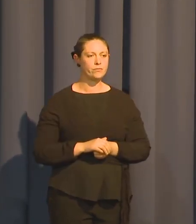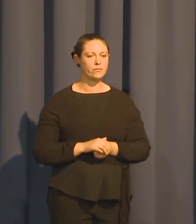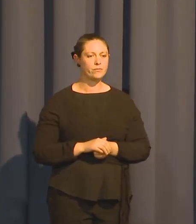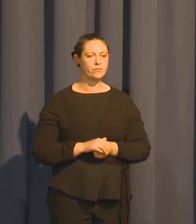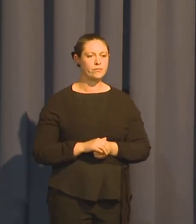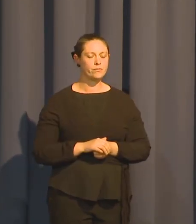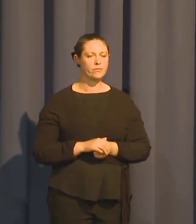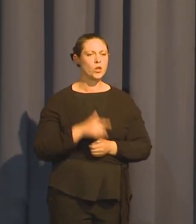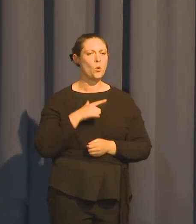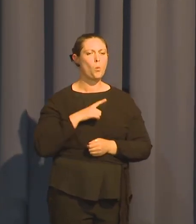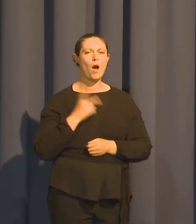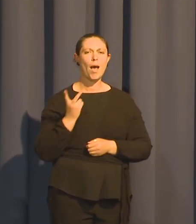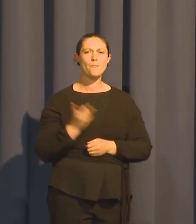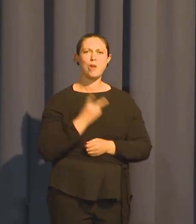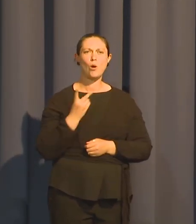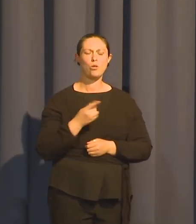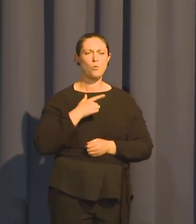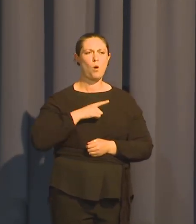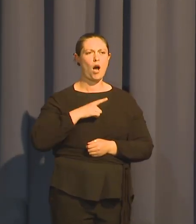is twofold. So